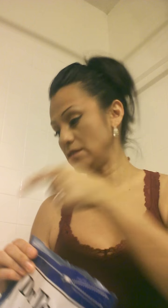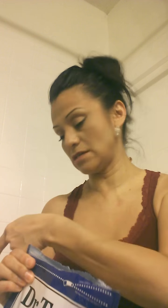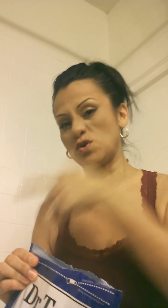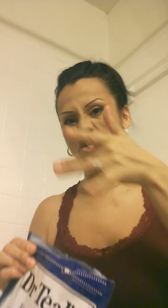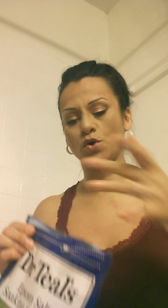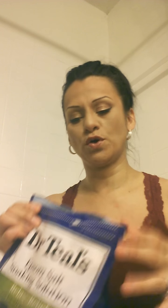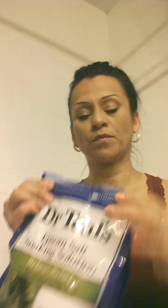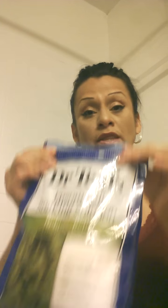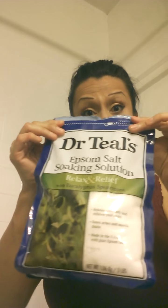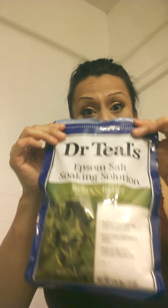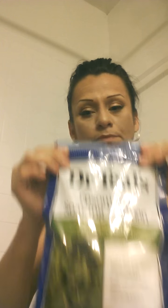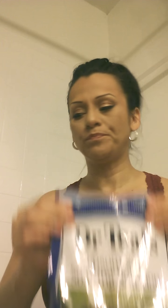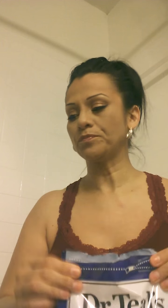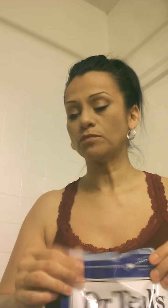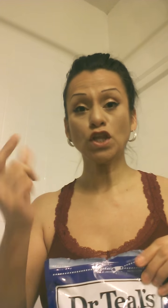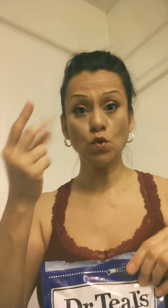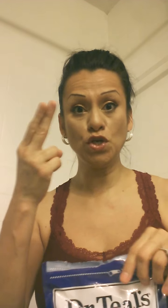I will show you. This one. We